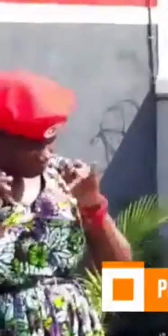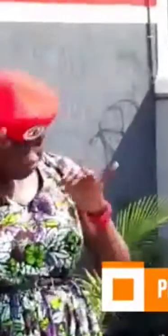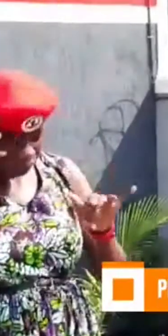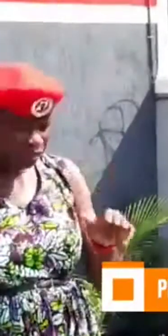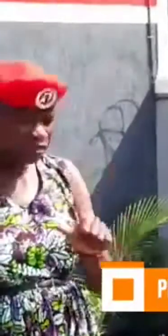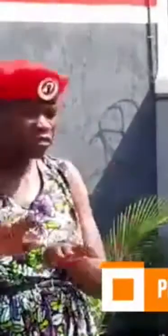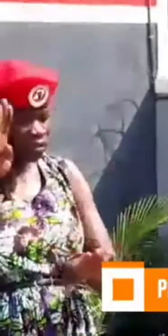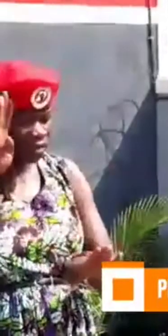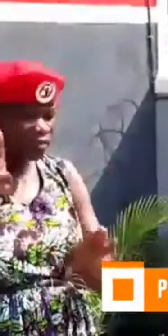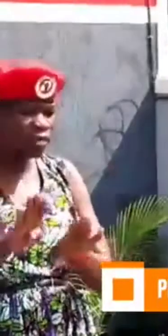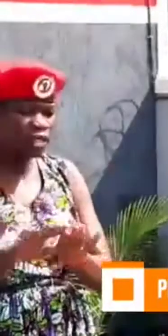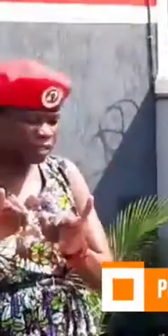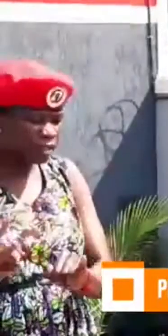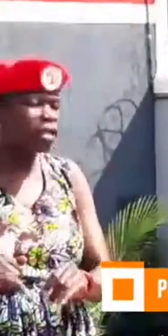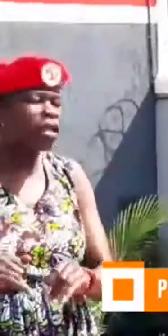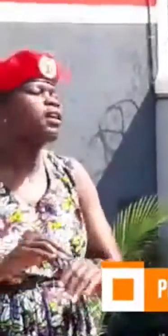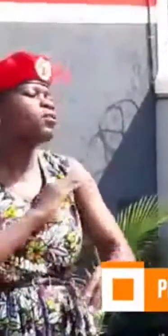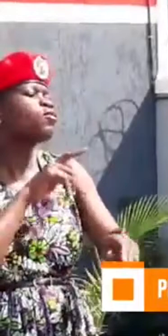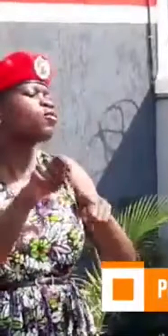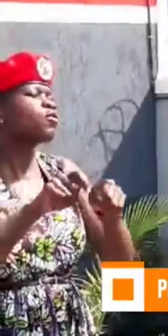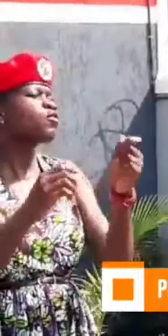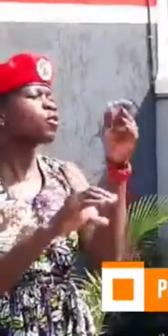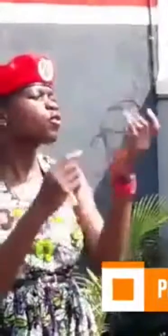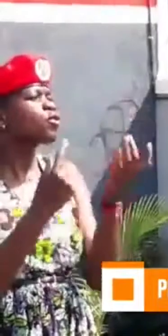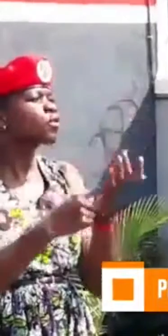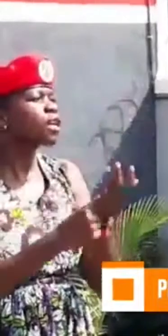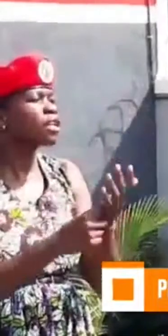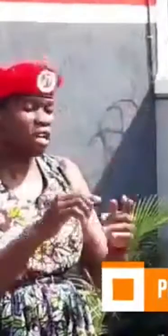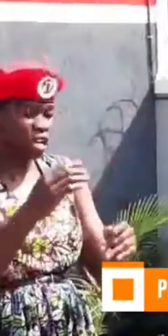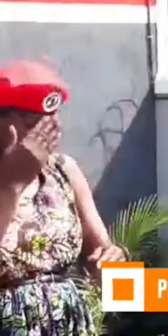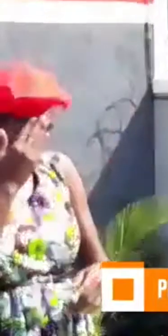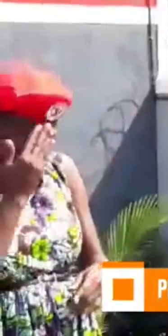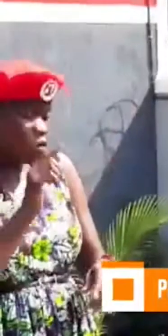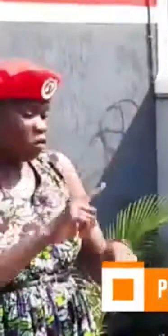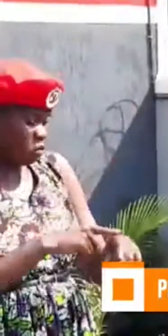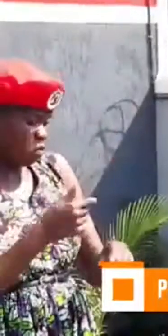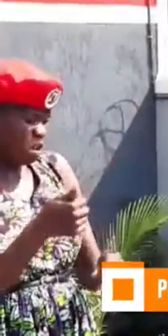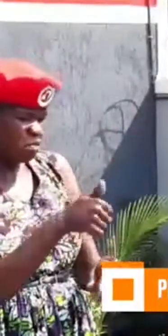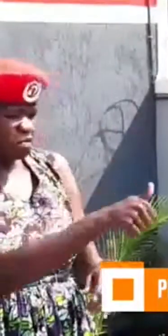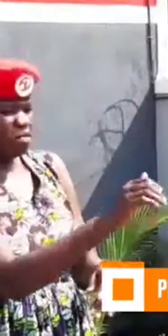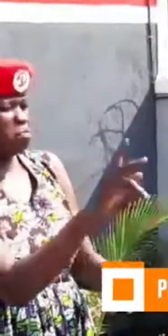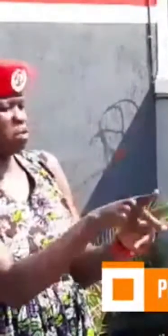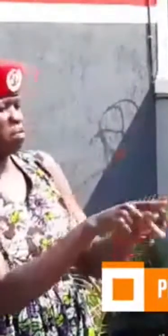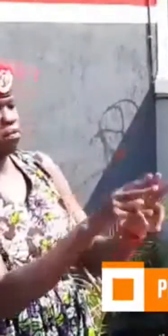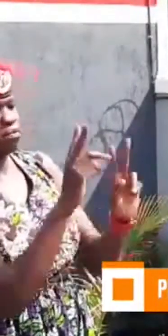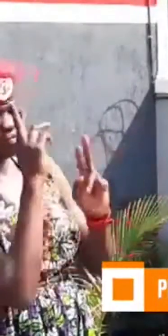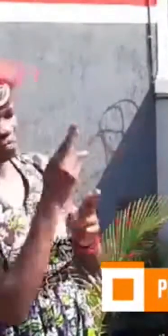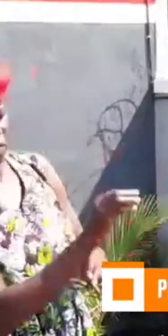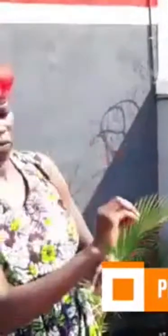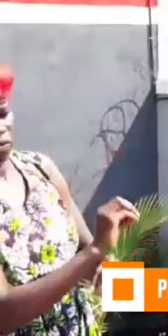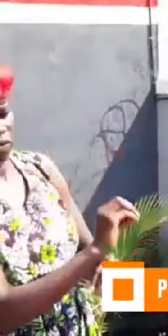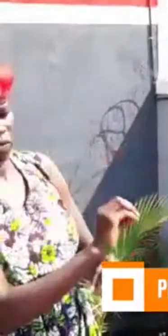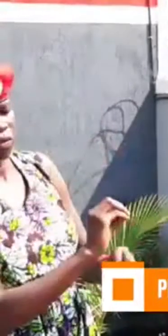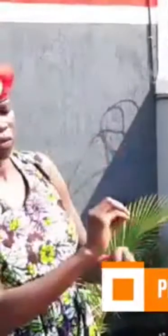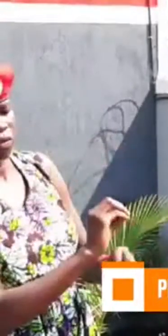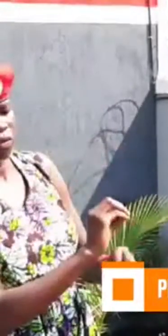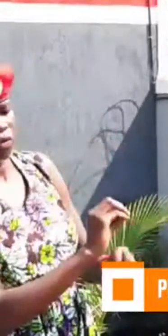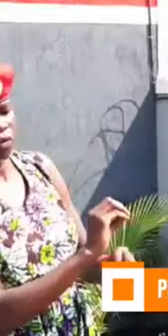Uganda or Ugandans for as long as he still occupies the State House. Fellow